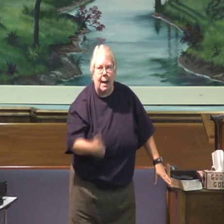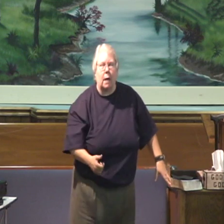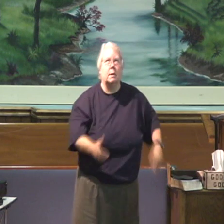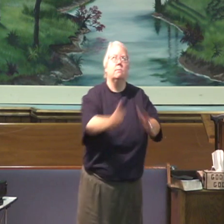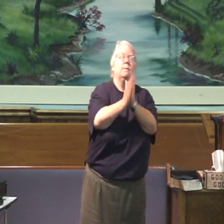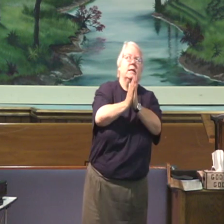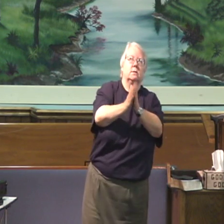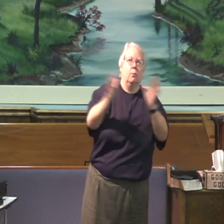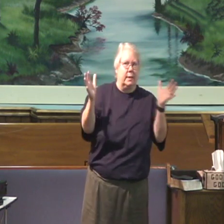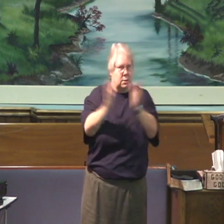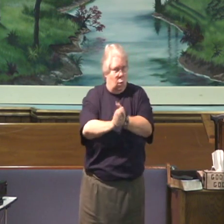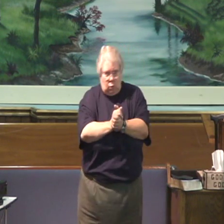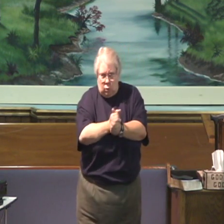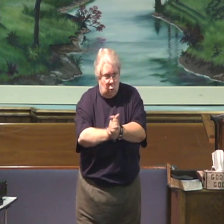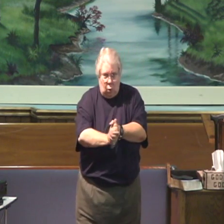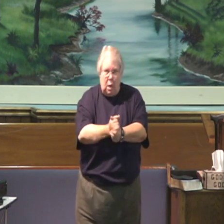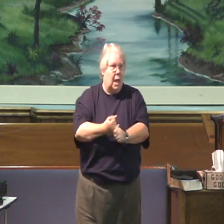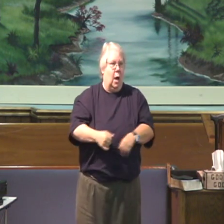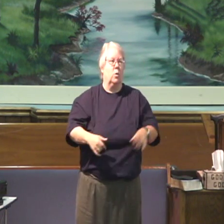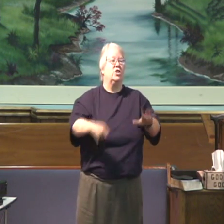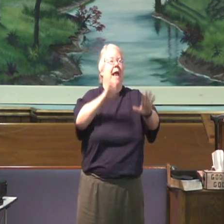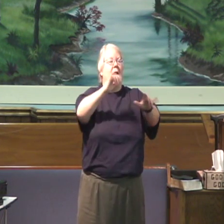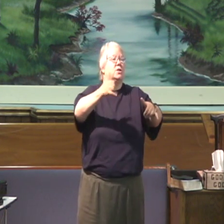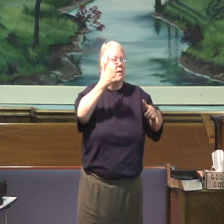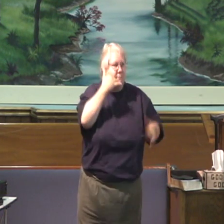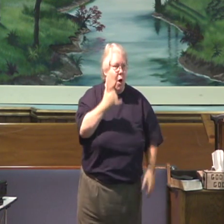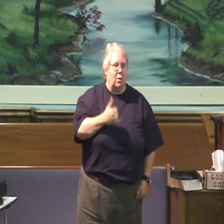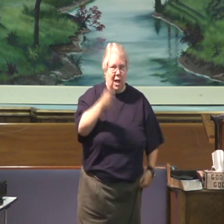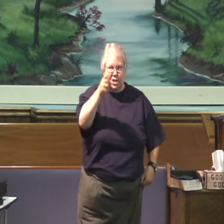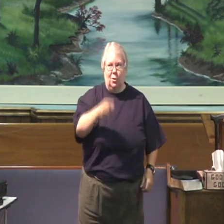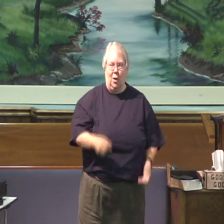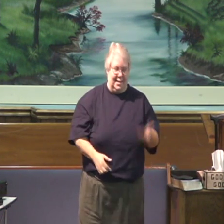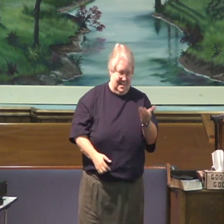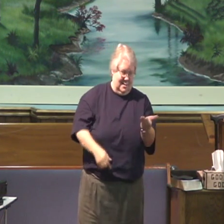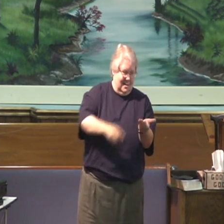back. But he goes, no. When she answered the phone, there she was.